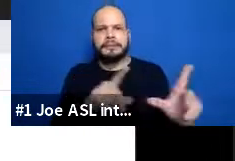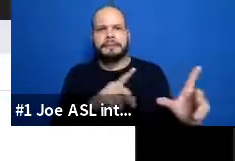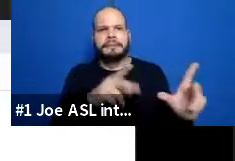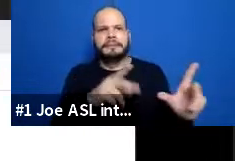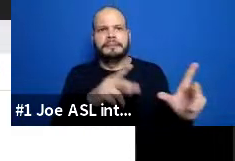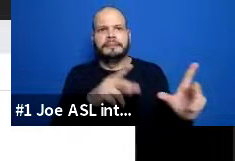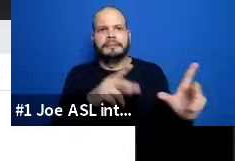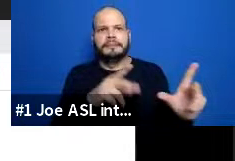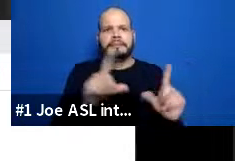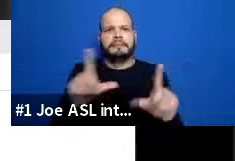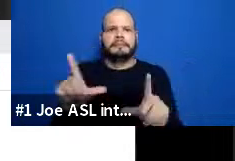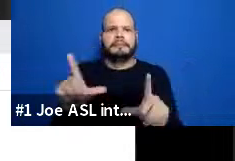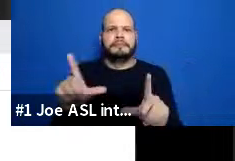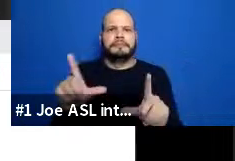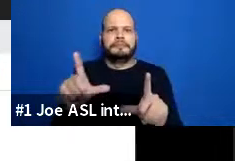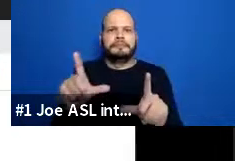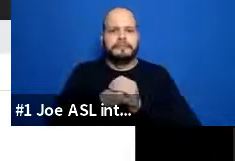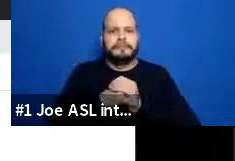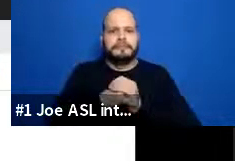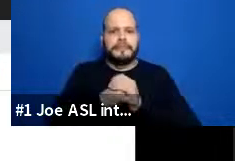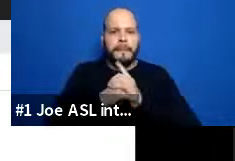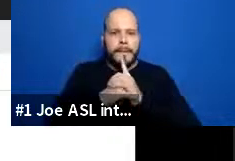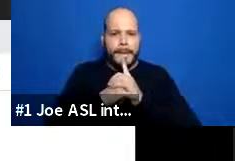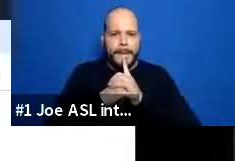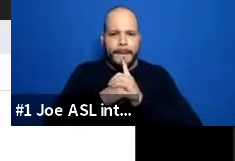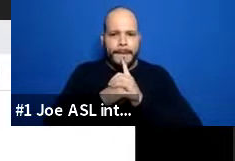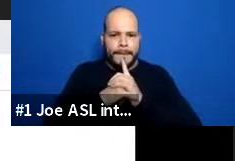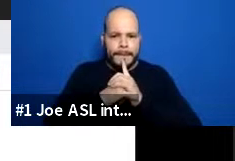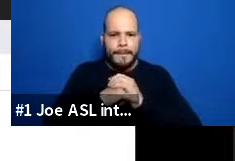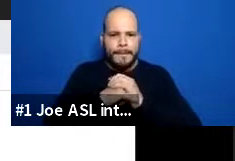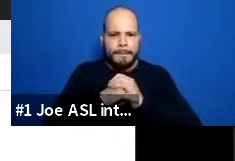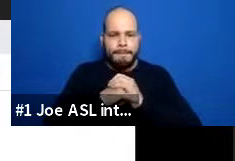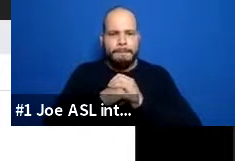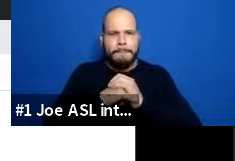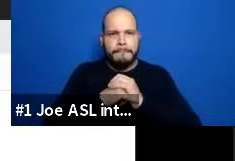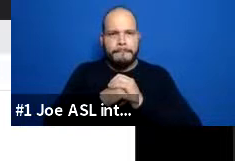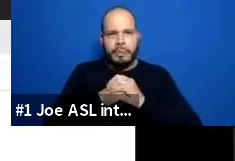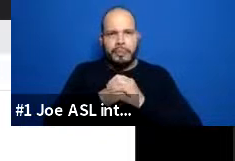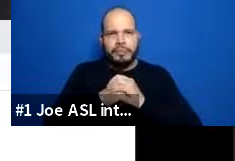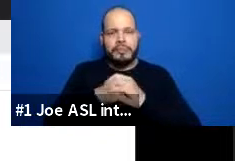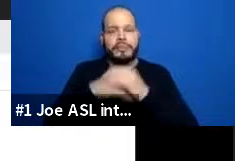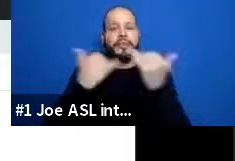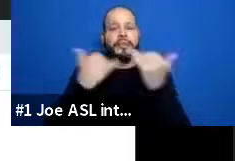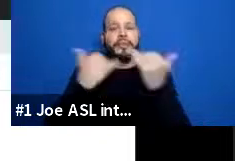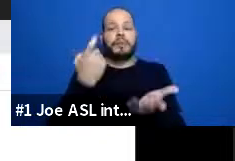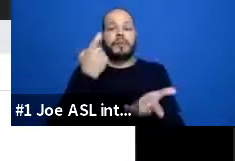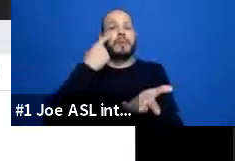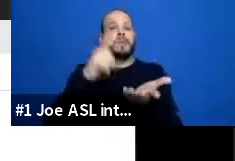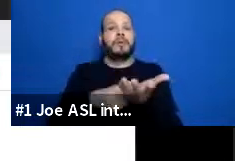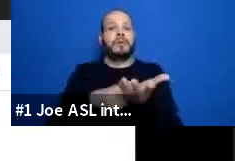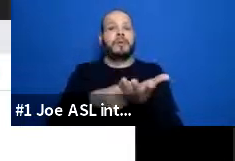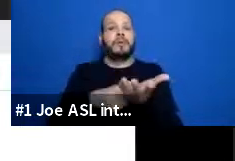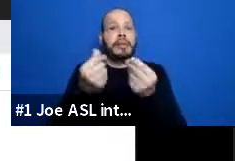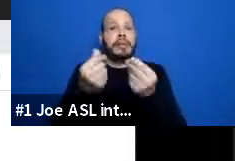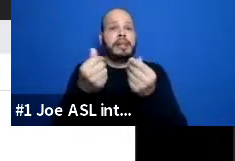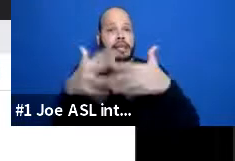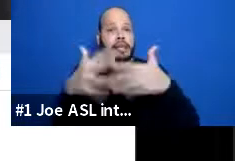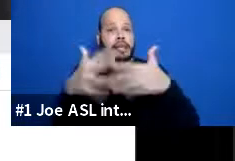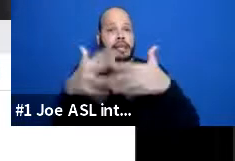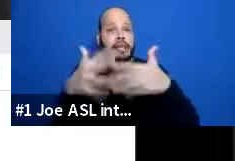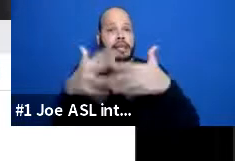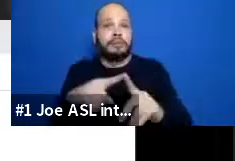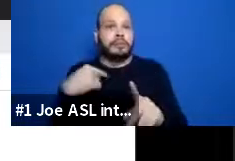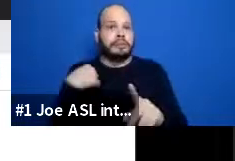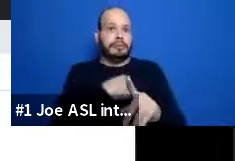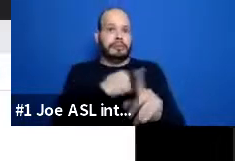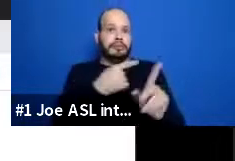I also want to acknowledge the stolen, occupied, unceded native land that each of us are joining the call from, and ask that you take a